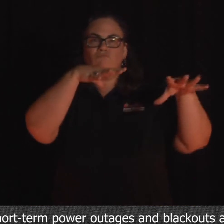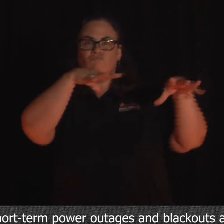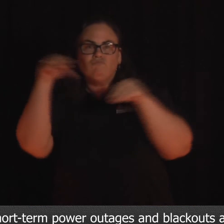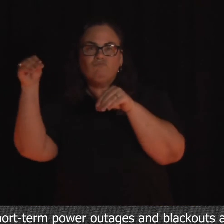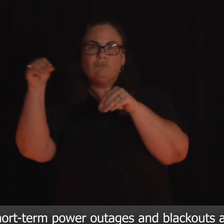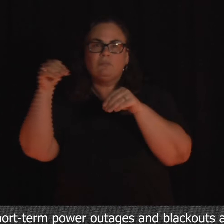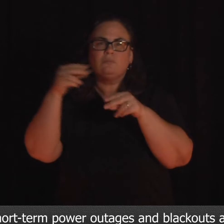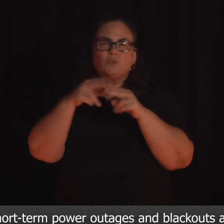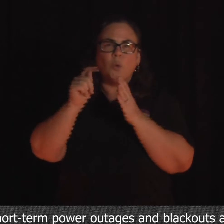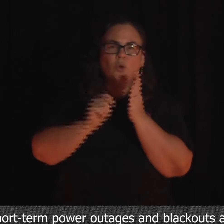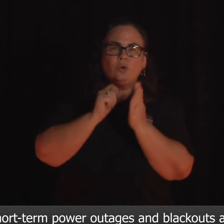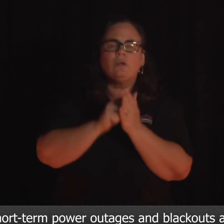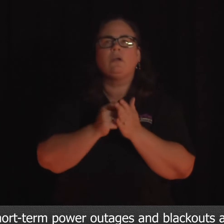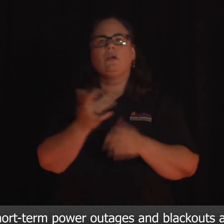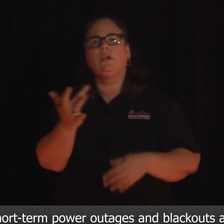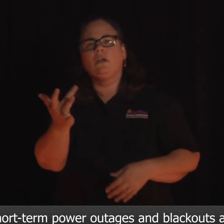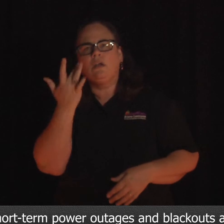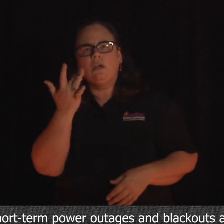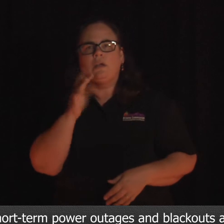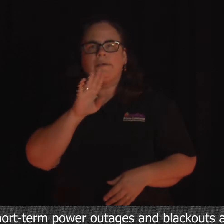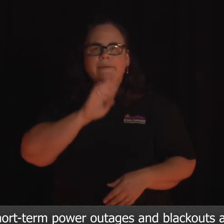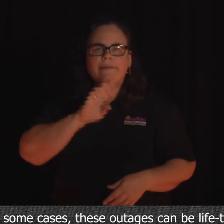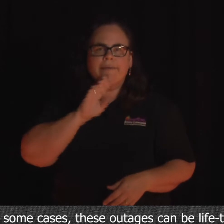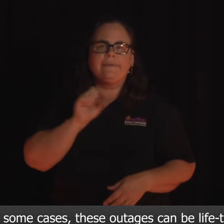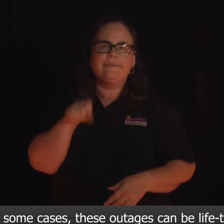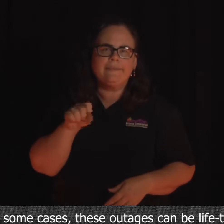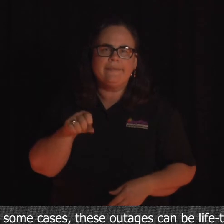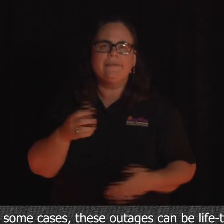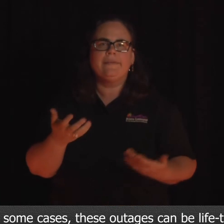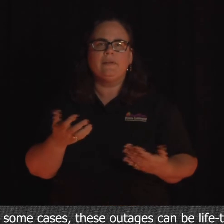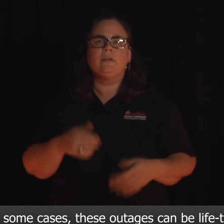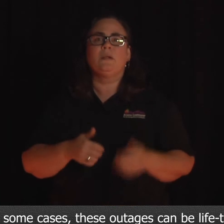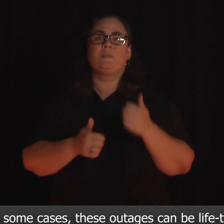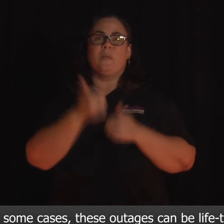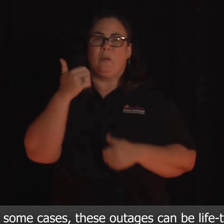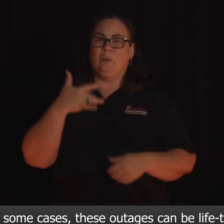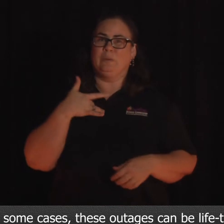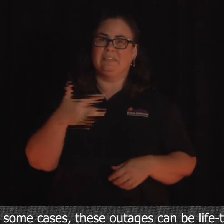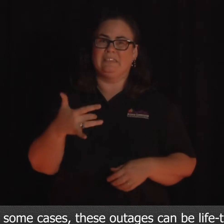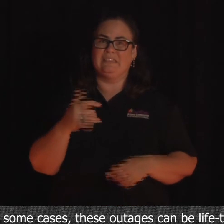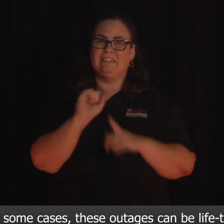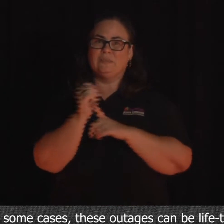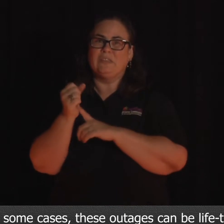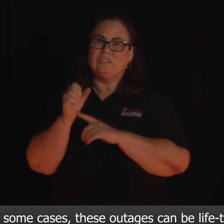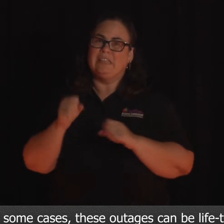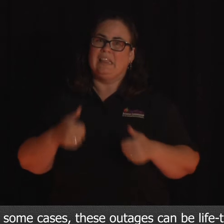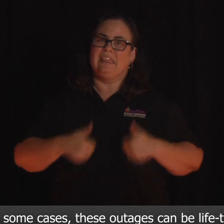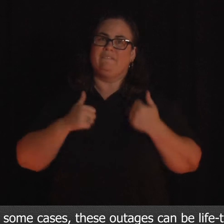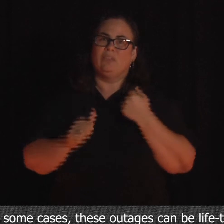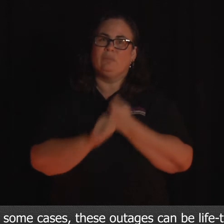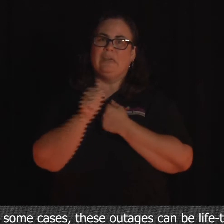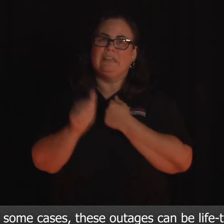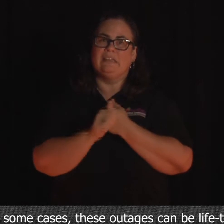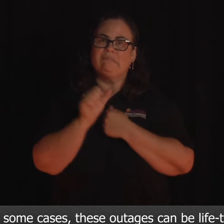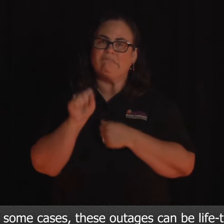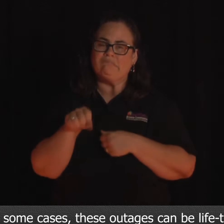Short-term power outages and blackouts are inconvenient. In some cases, these outages can be